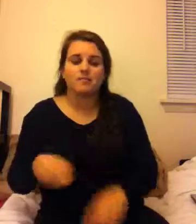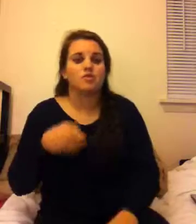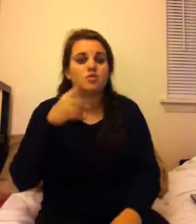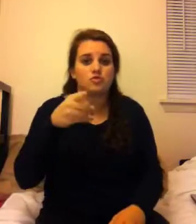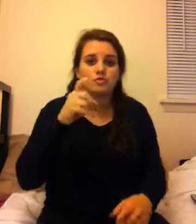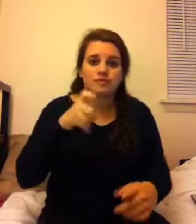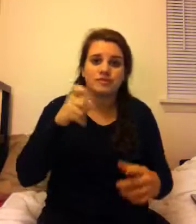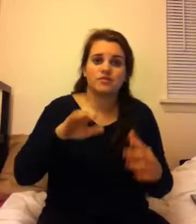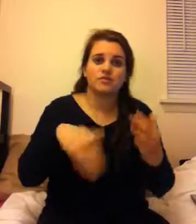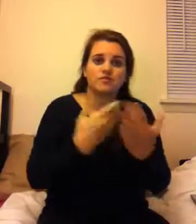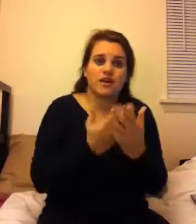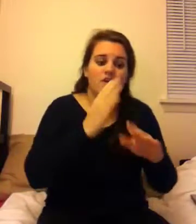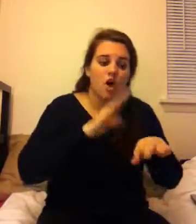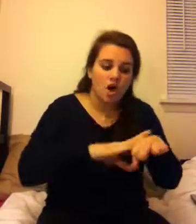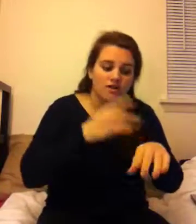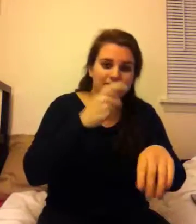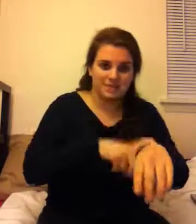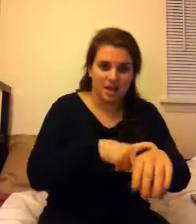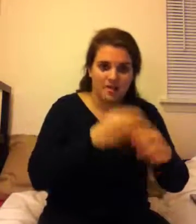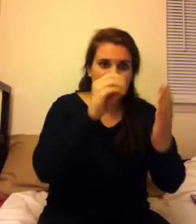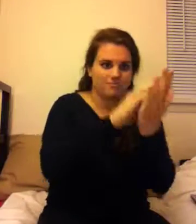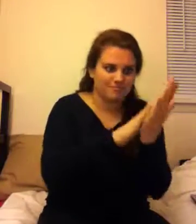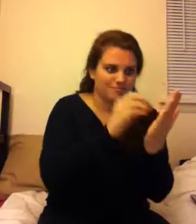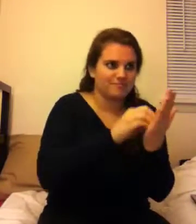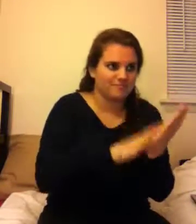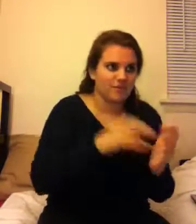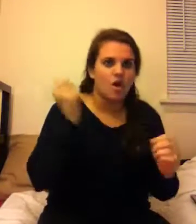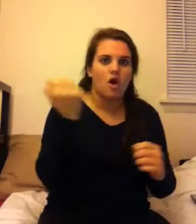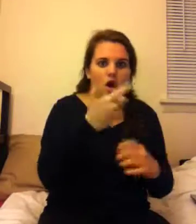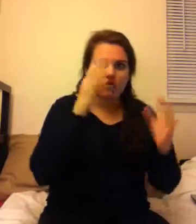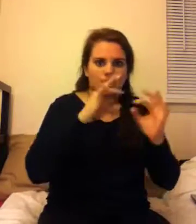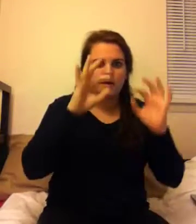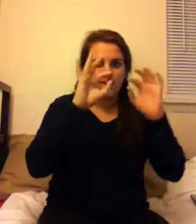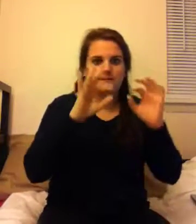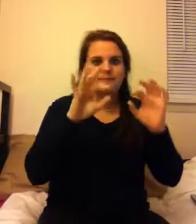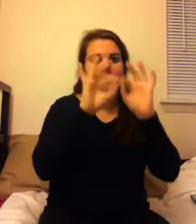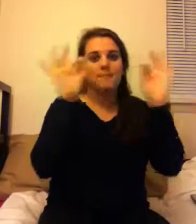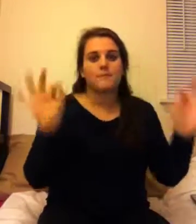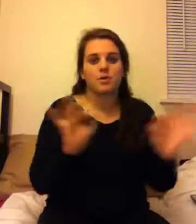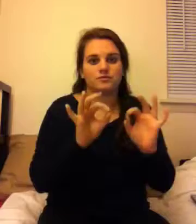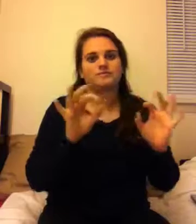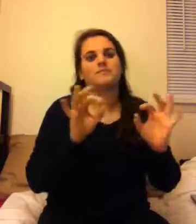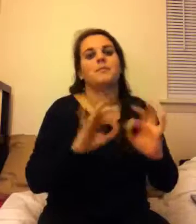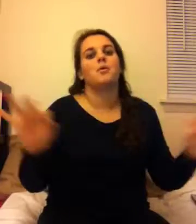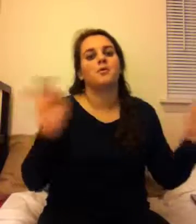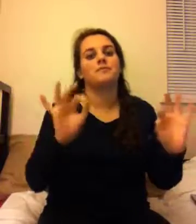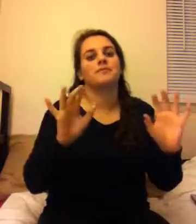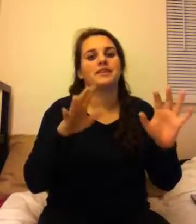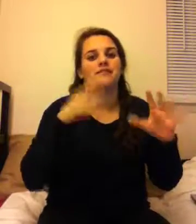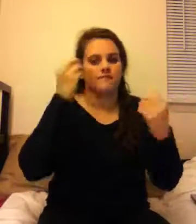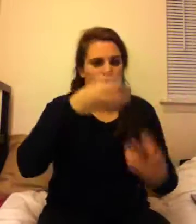The second thing that's really important is to be unbiased when you're taking those